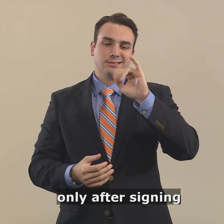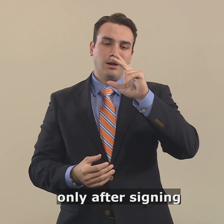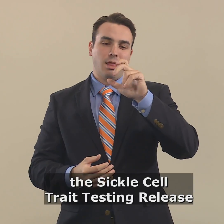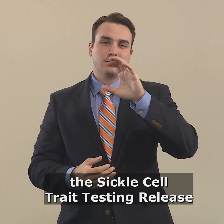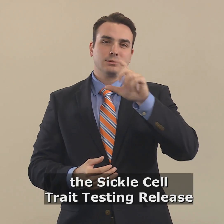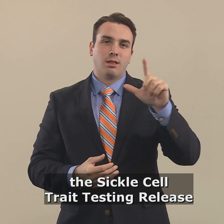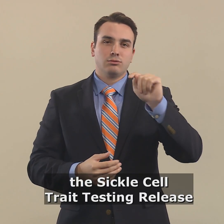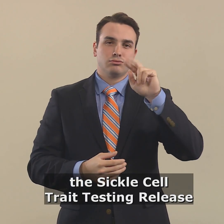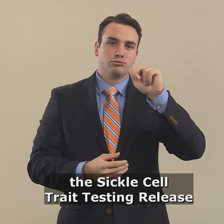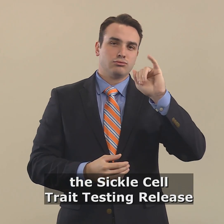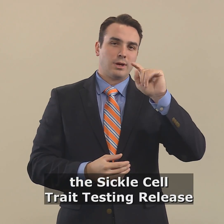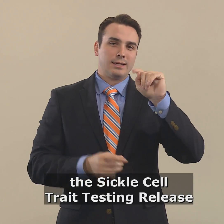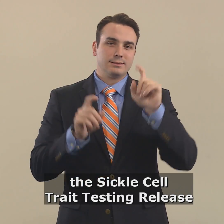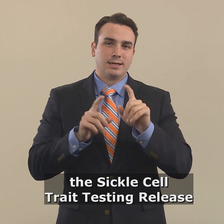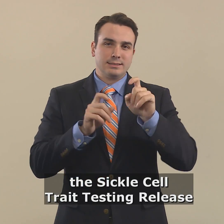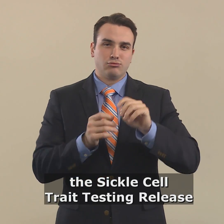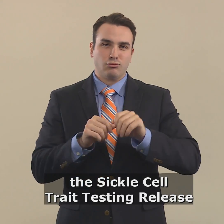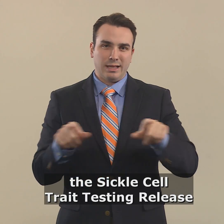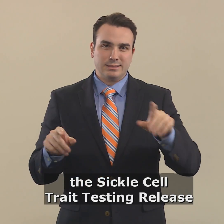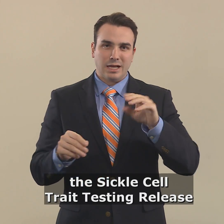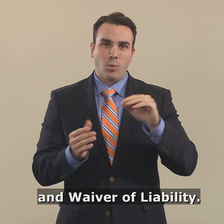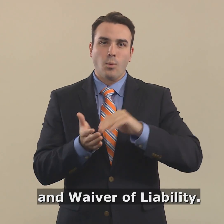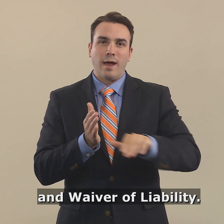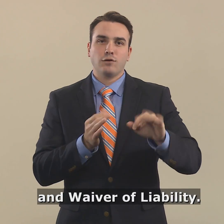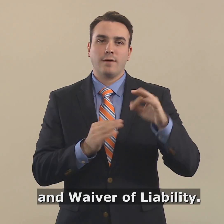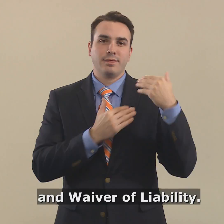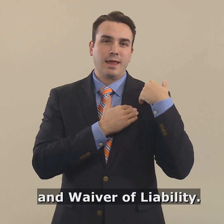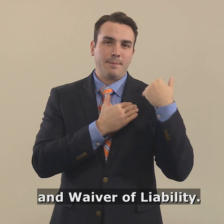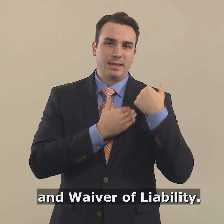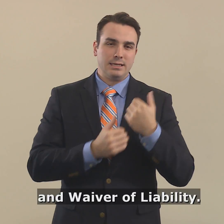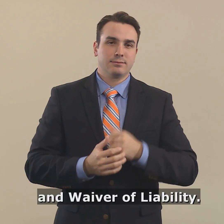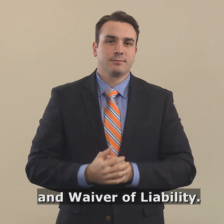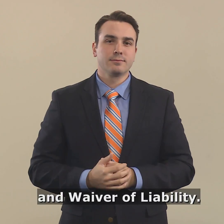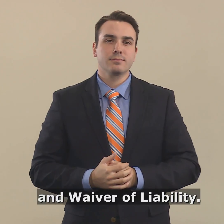the sickle cell trait testing release and waiver of liability.